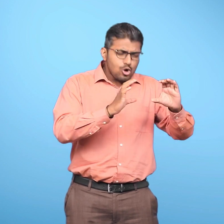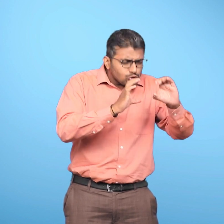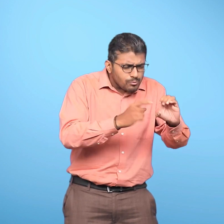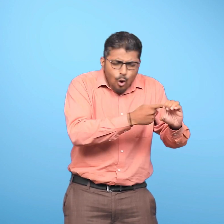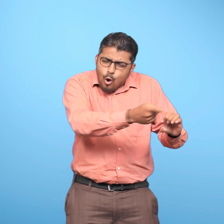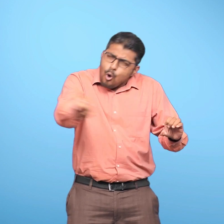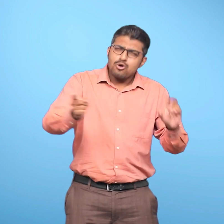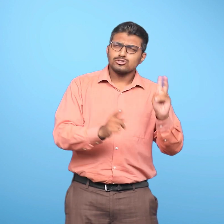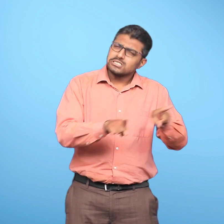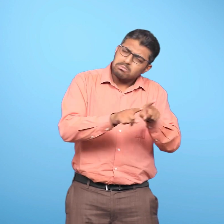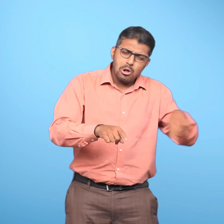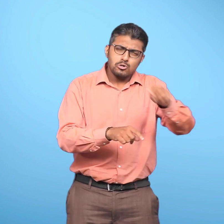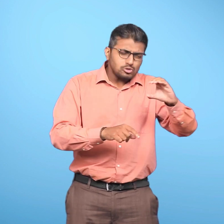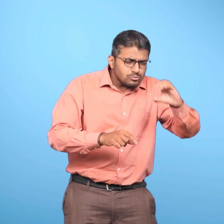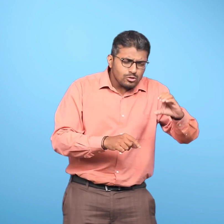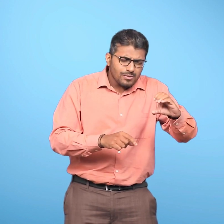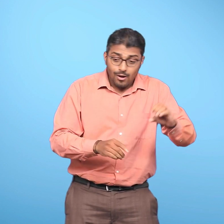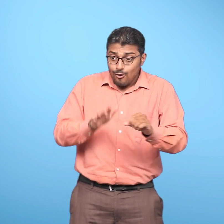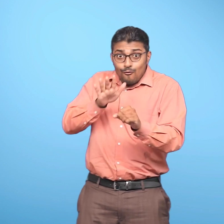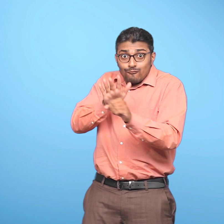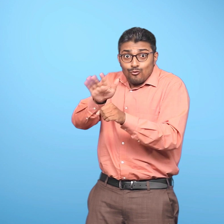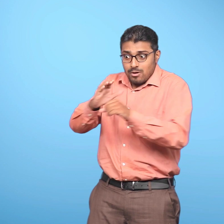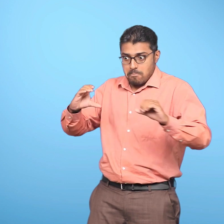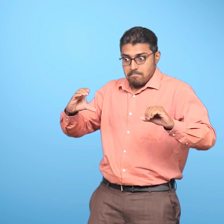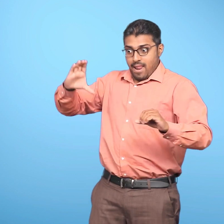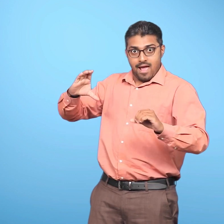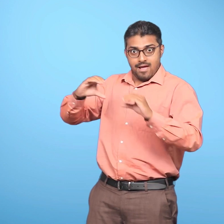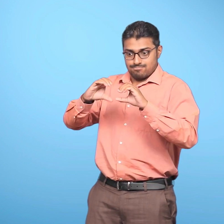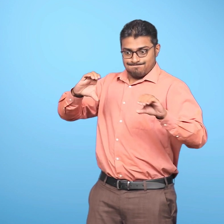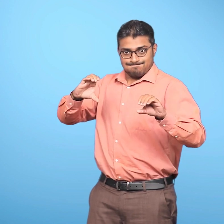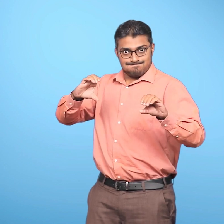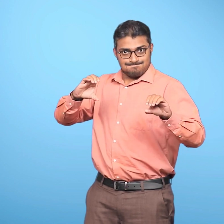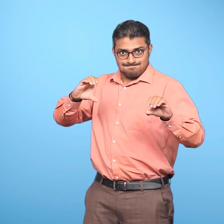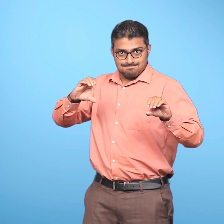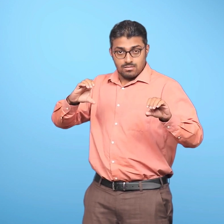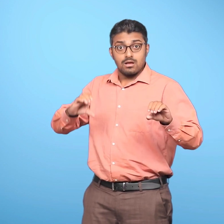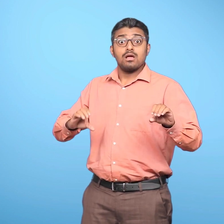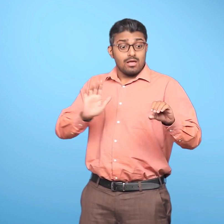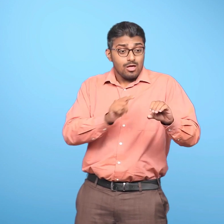To fix the handle, the ring is heated and it becomes slightly larger in size.